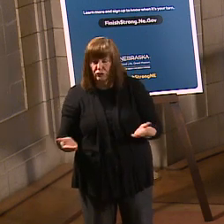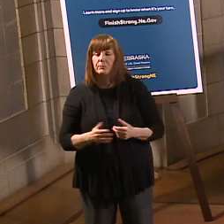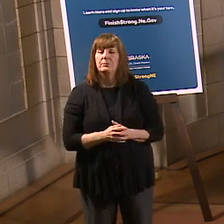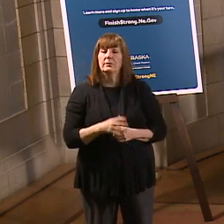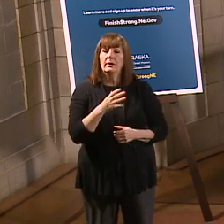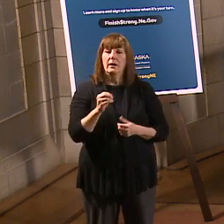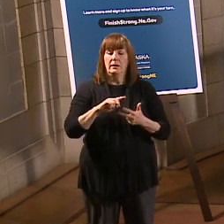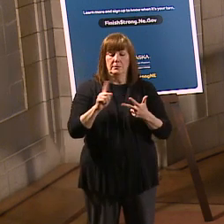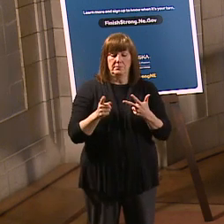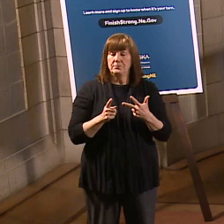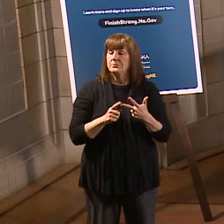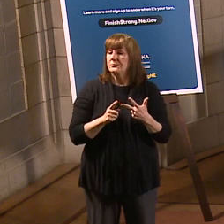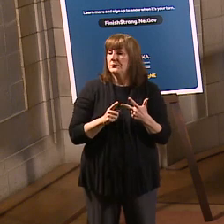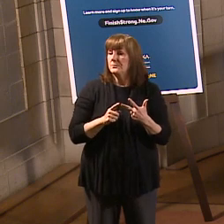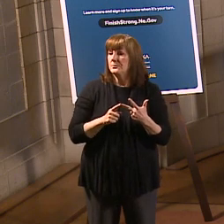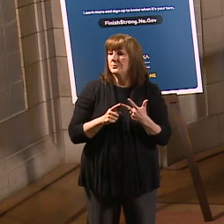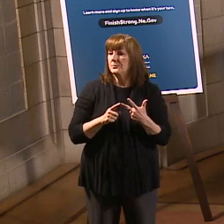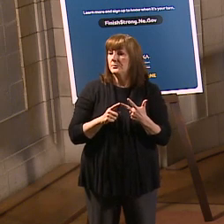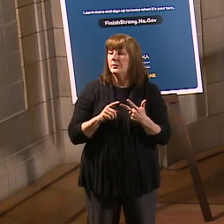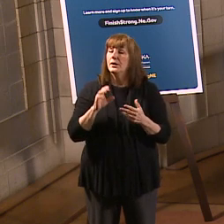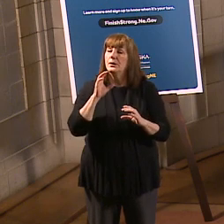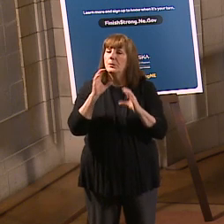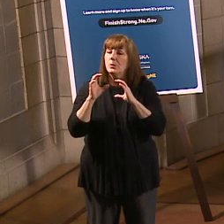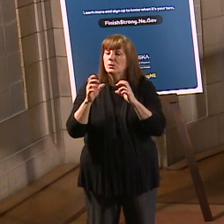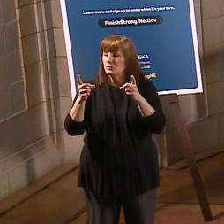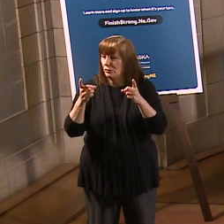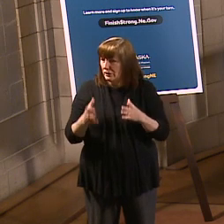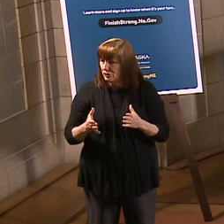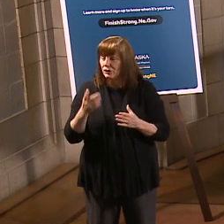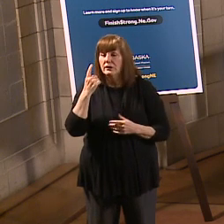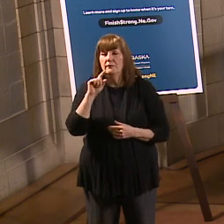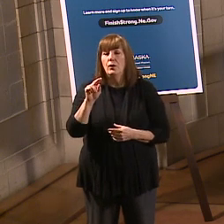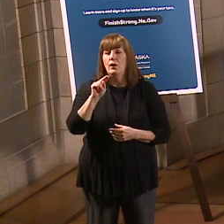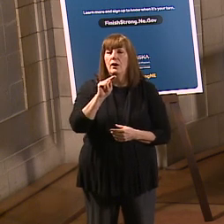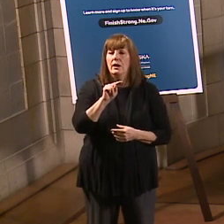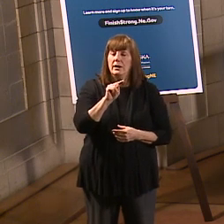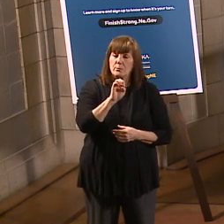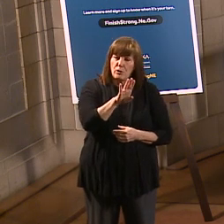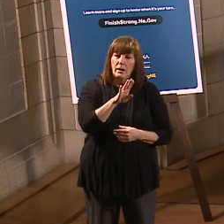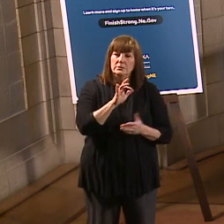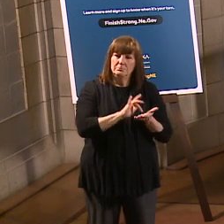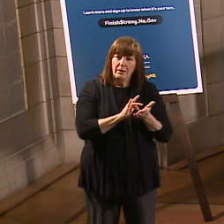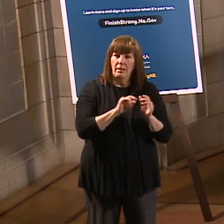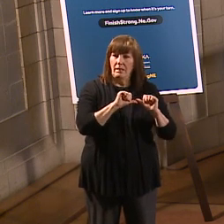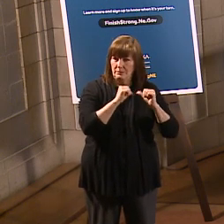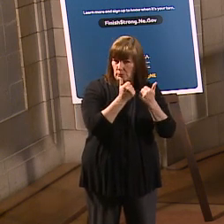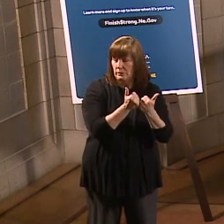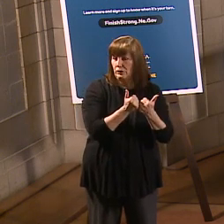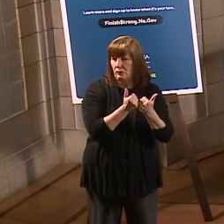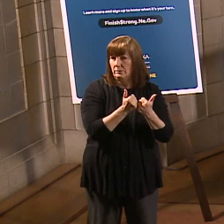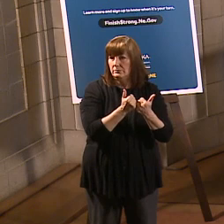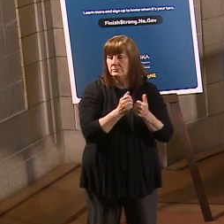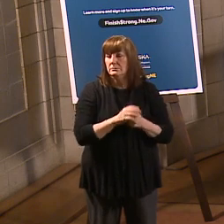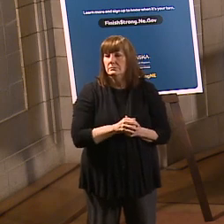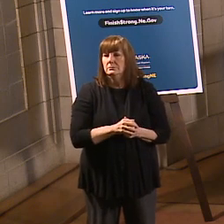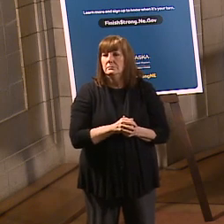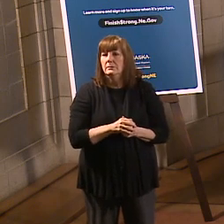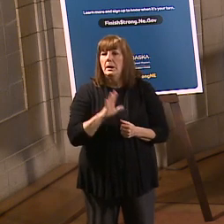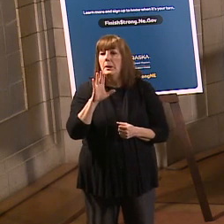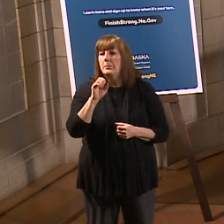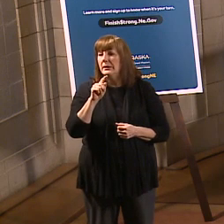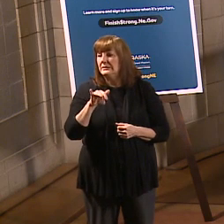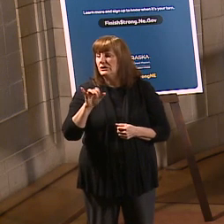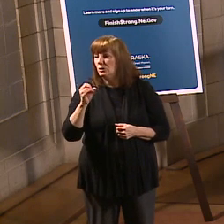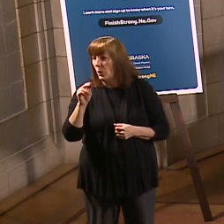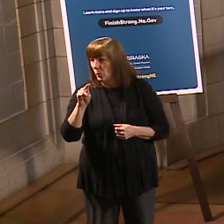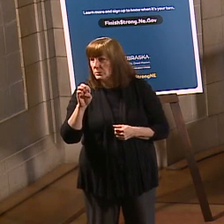as well as our the communications director for the Nebraska Medical Association. Betsy Jones is